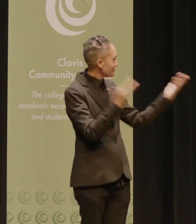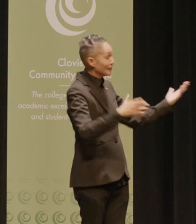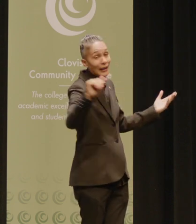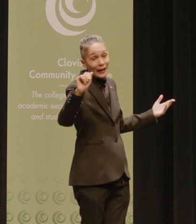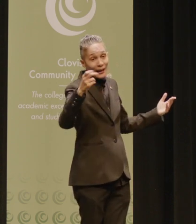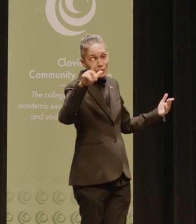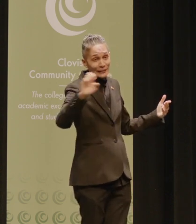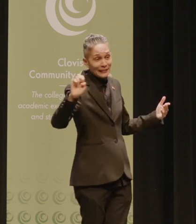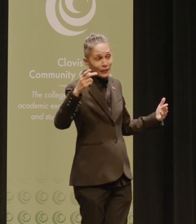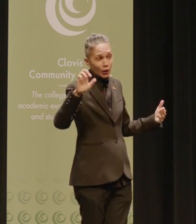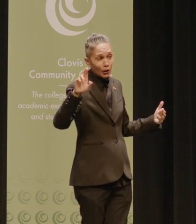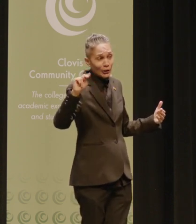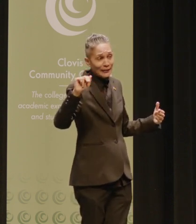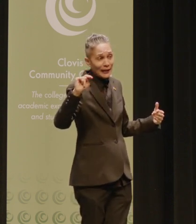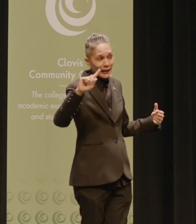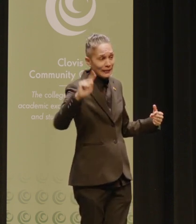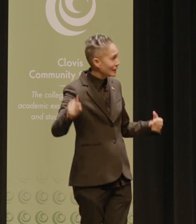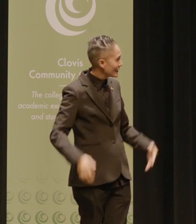Hernandez.